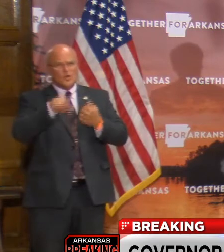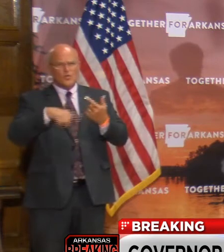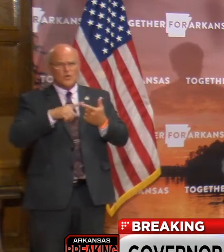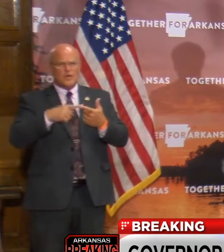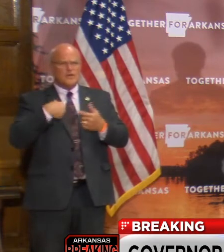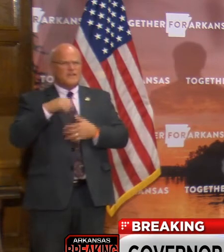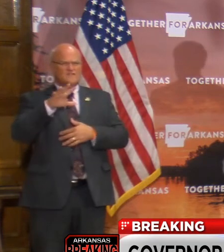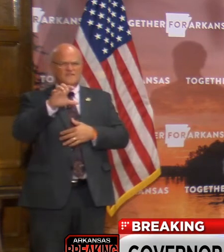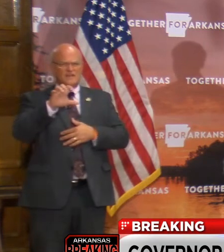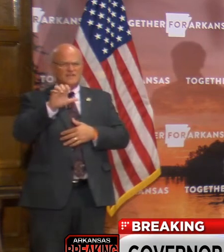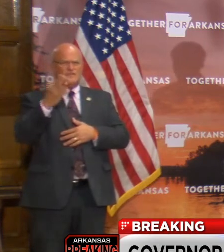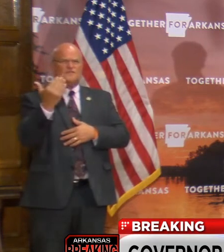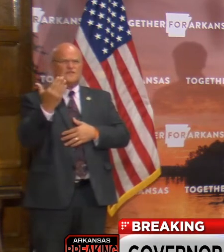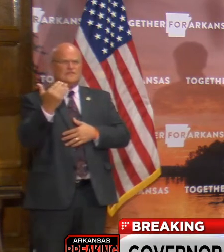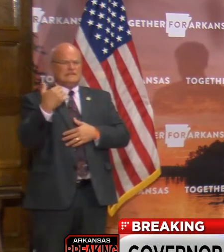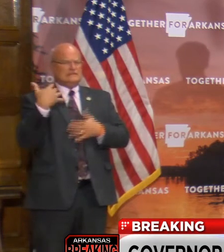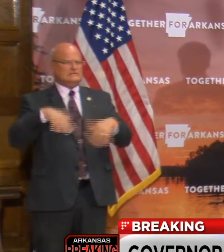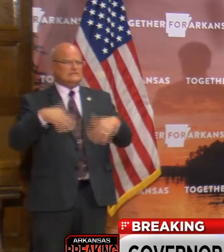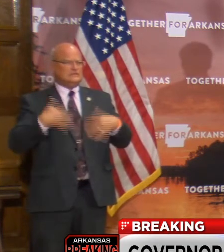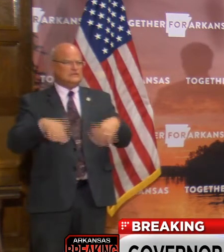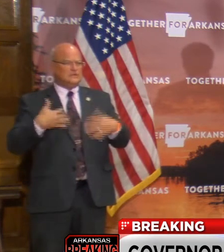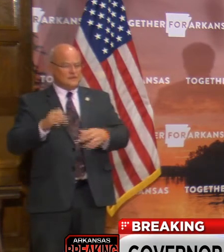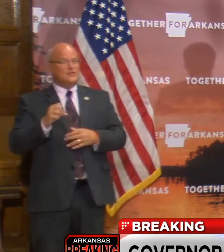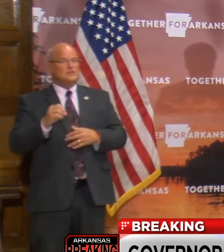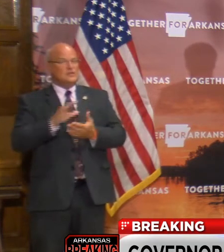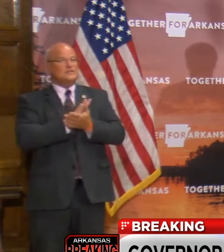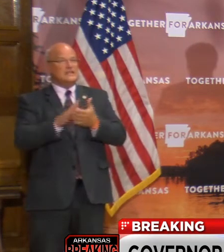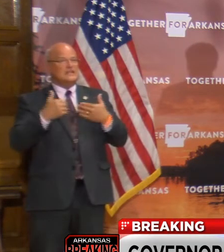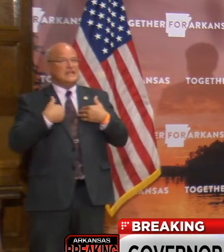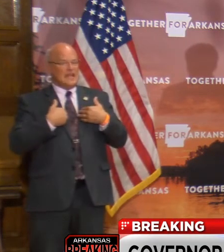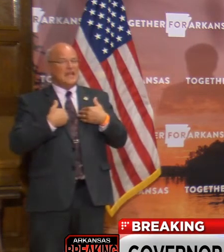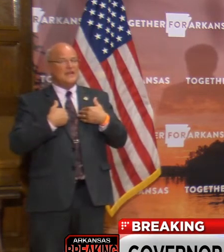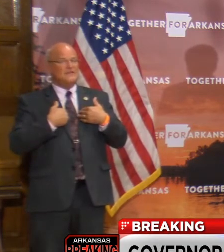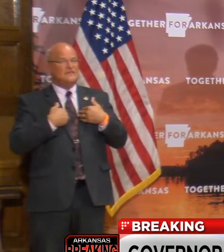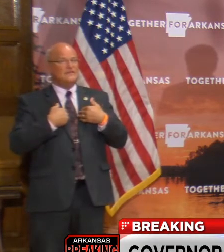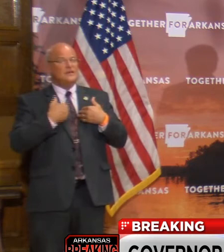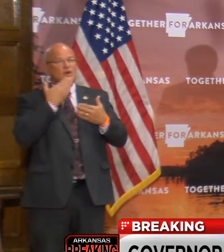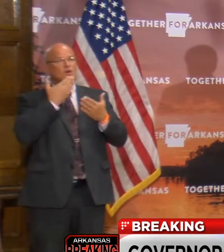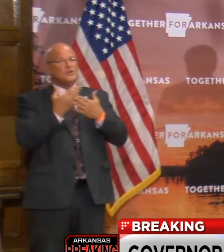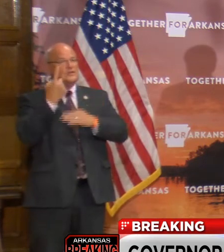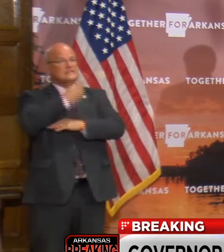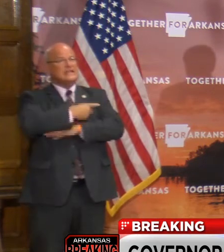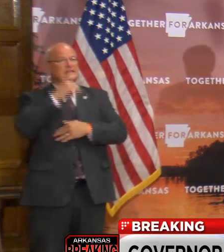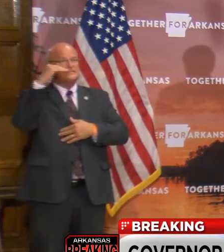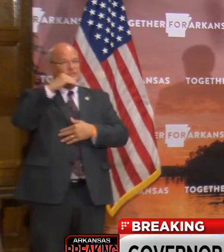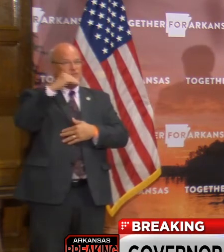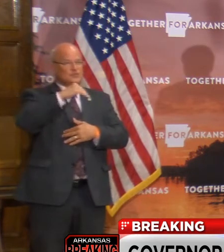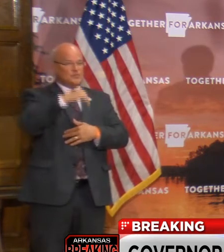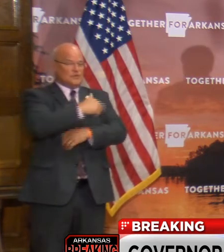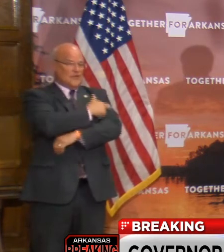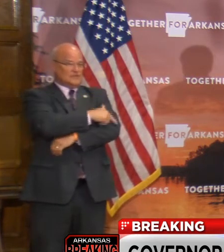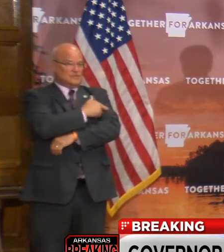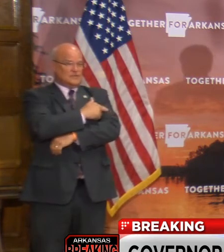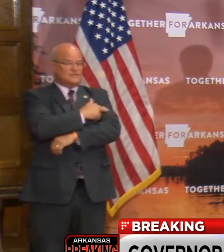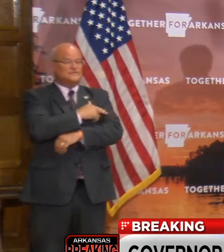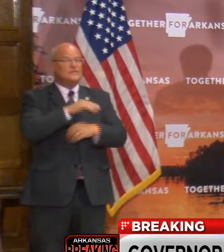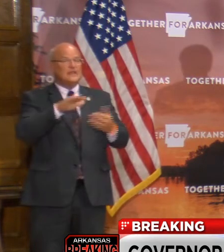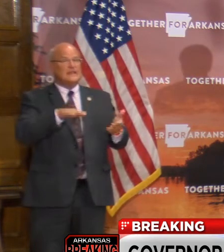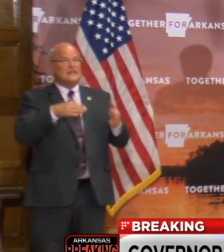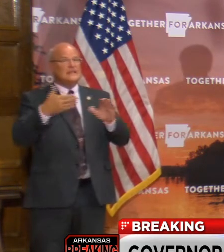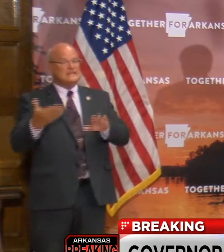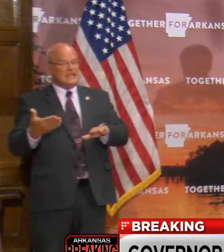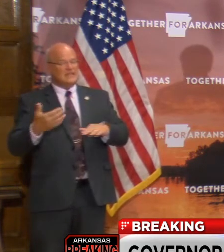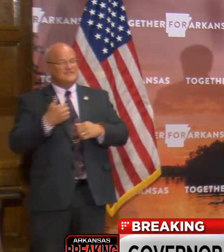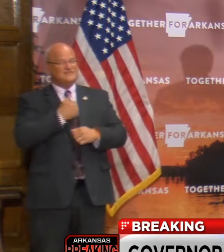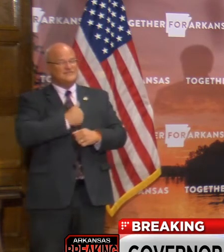up at 515, I believe it is. So it's nice to have a couple consistent days of decline. The deaths,